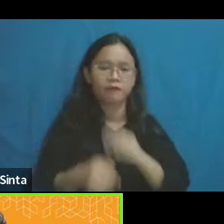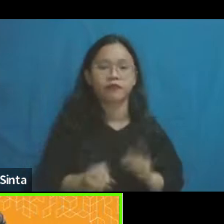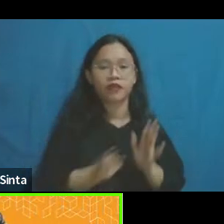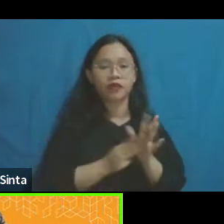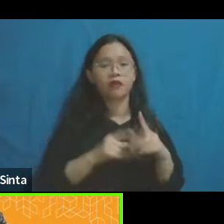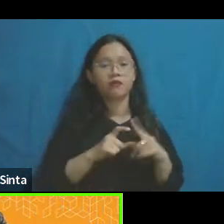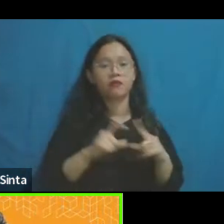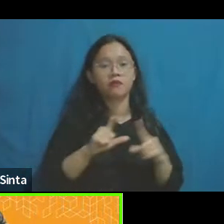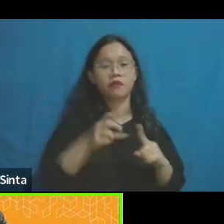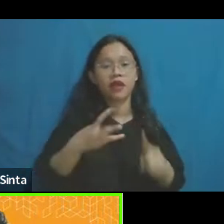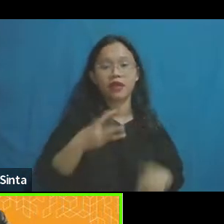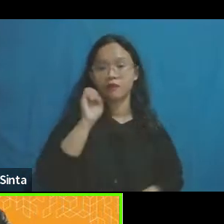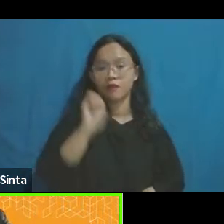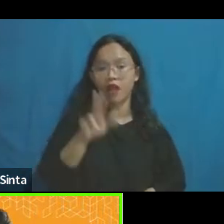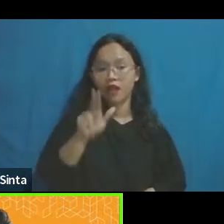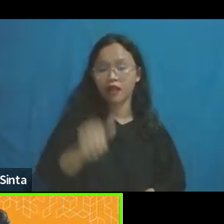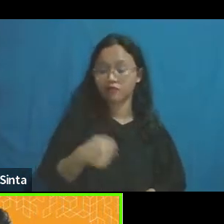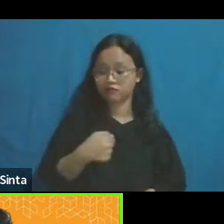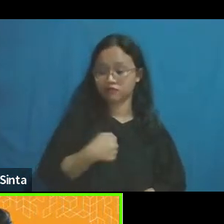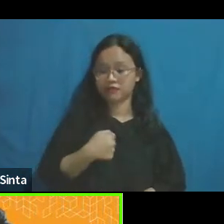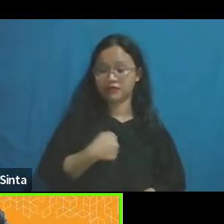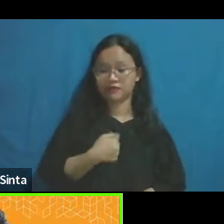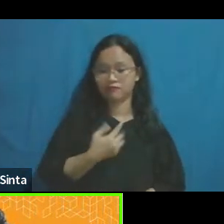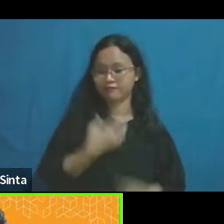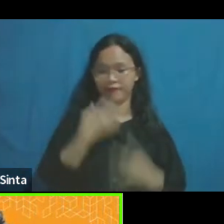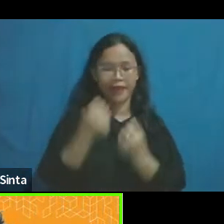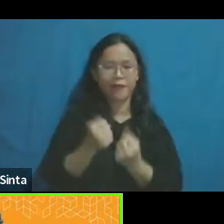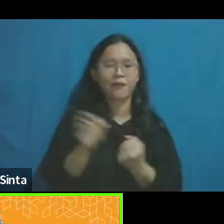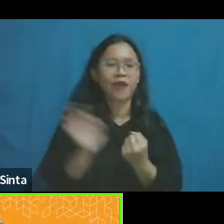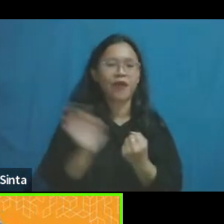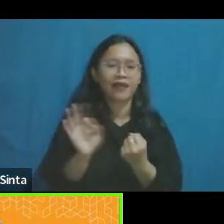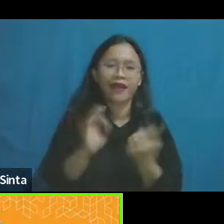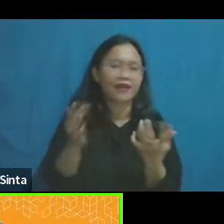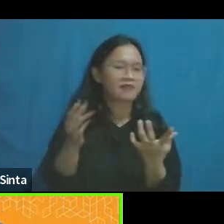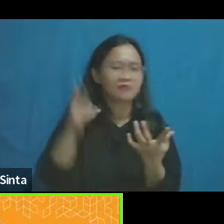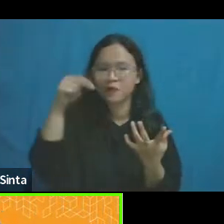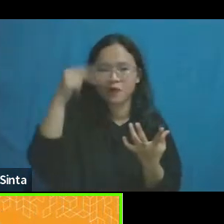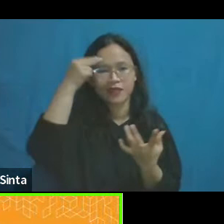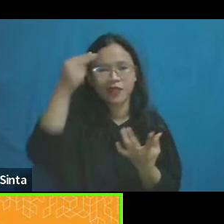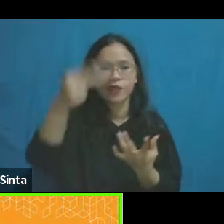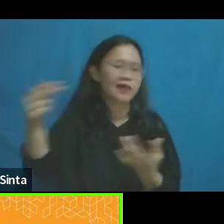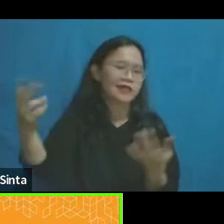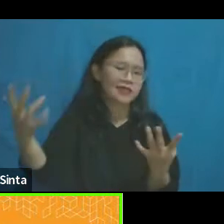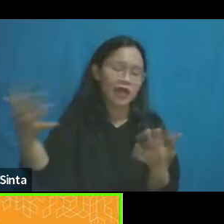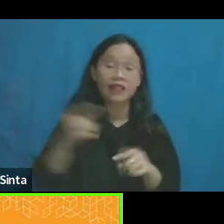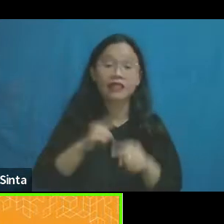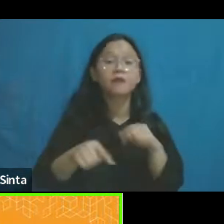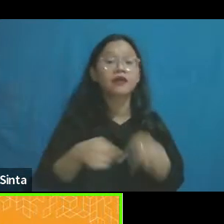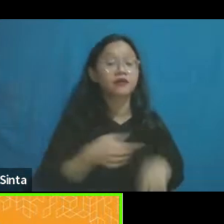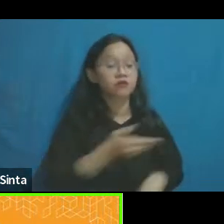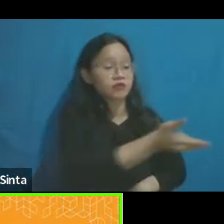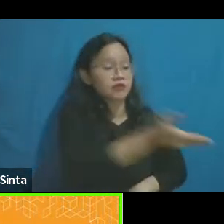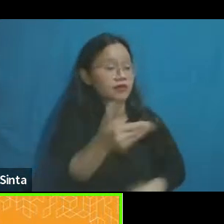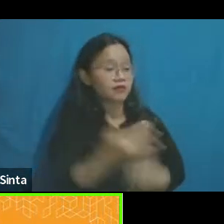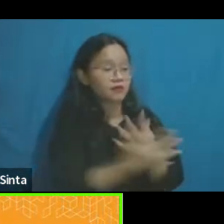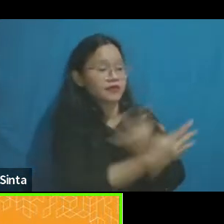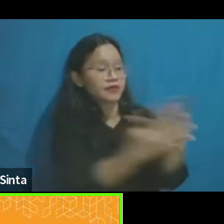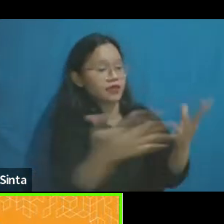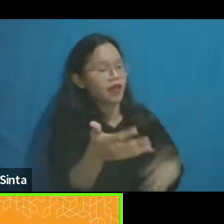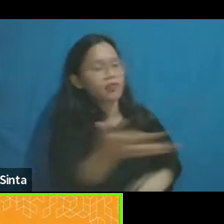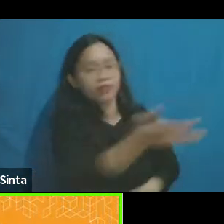in Indonesian government, but Indonesian people, we as Indonesian, we can be a better Indonesian